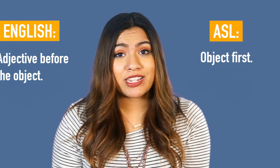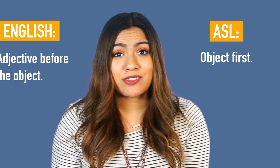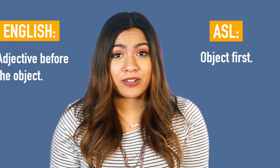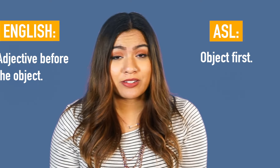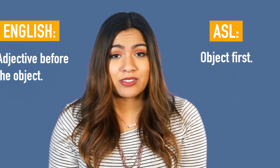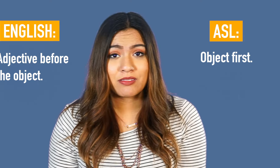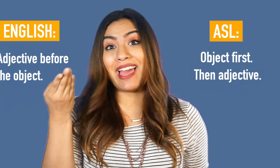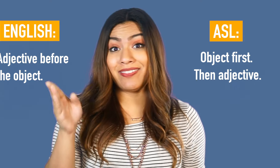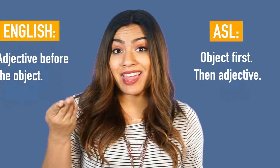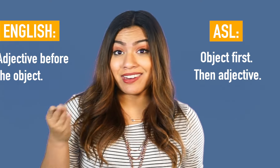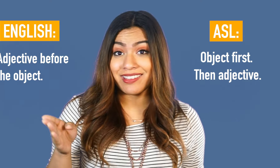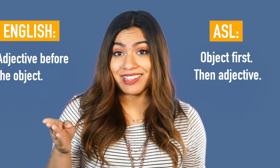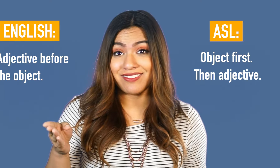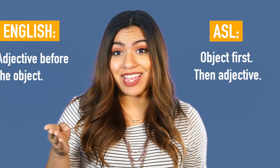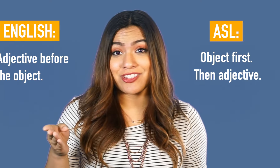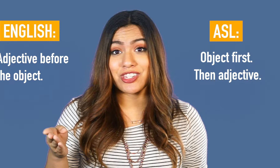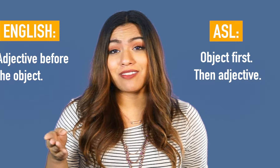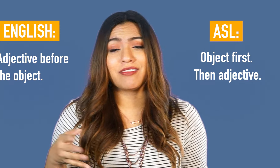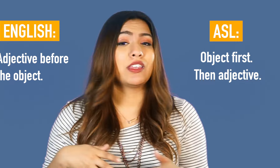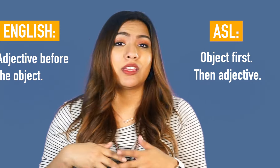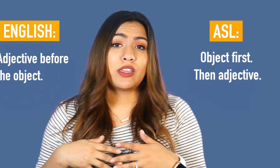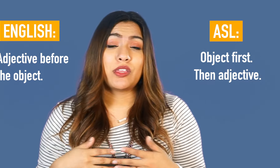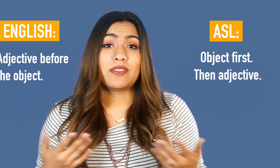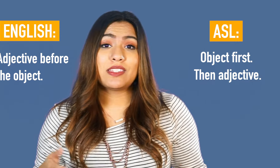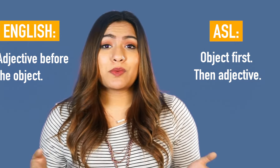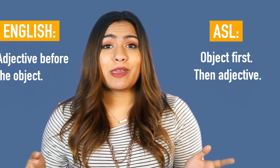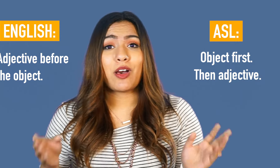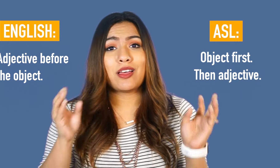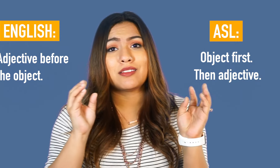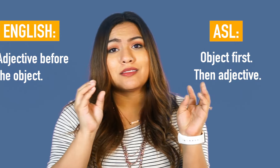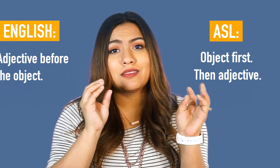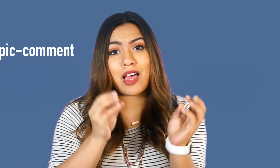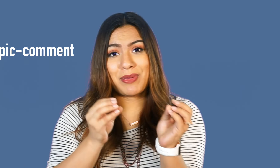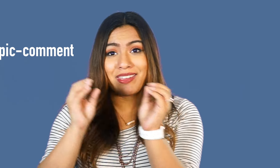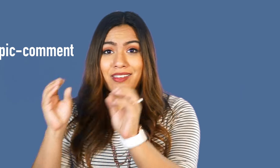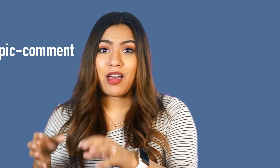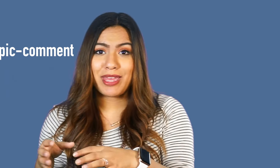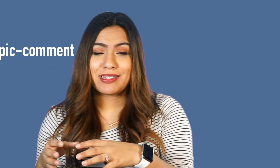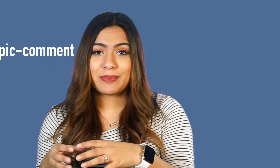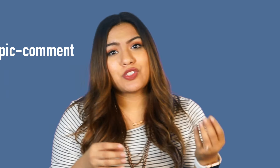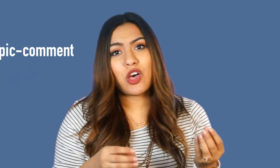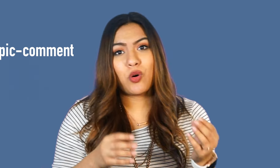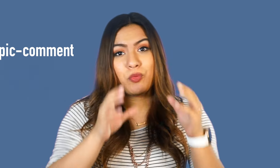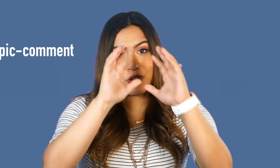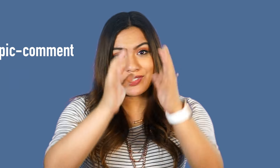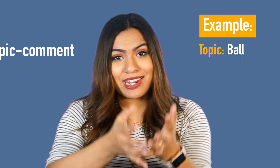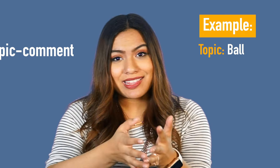object first and then give the adjective. This is what we call topic comment. So you're setting